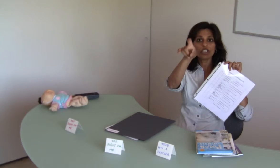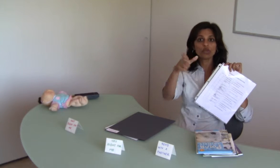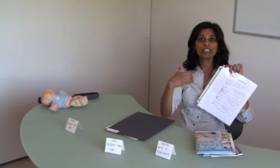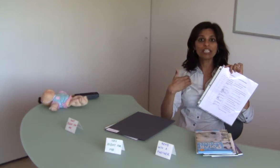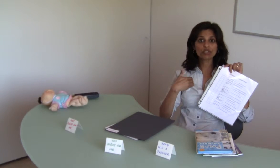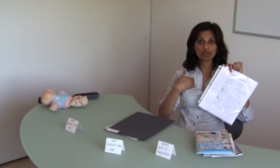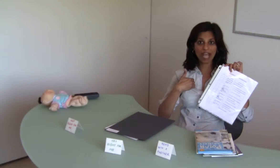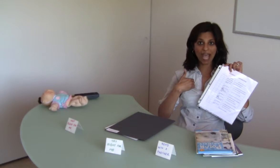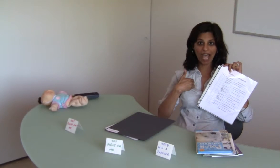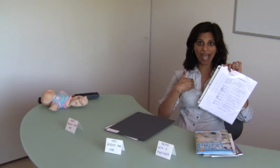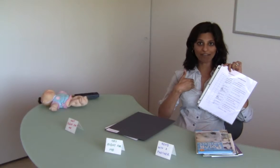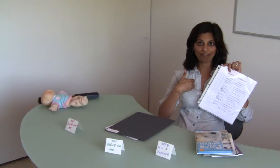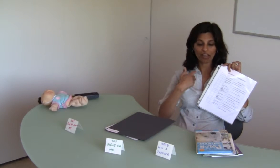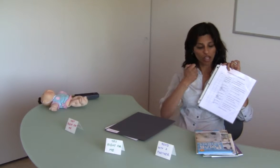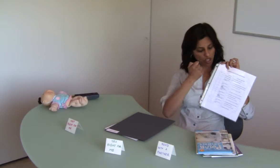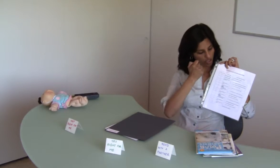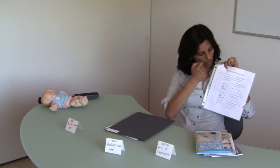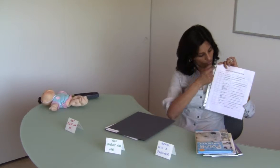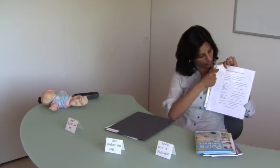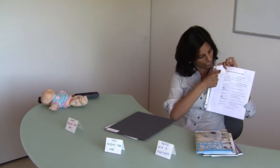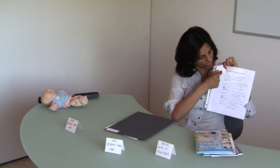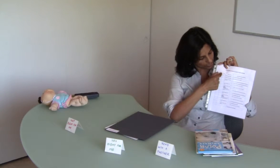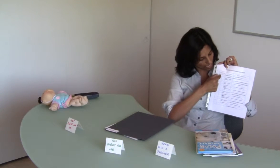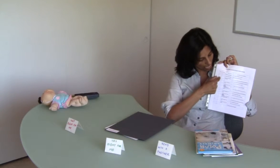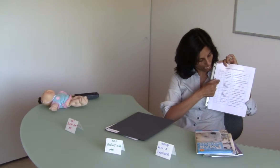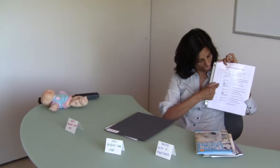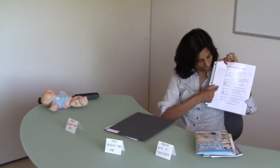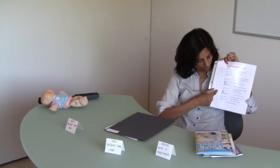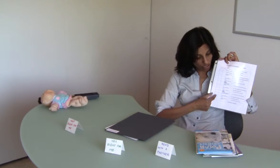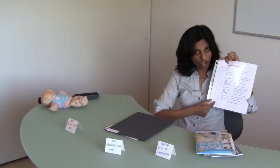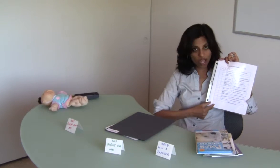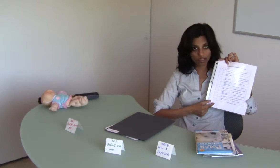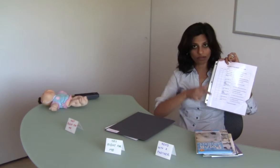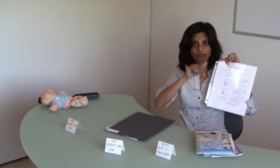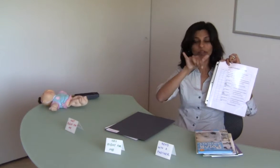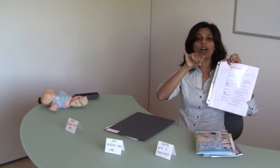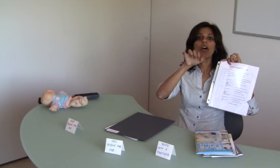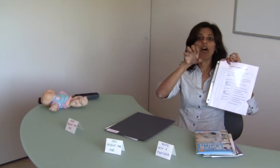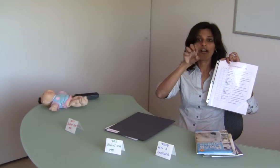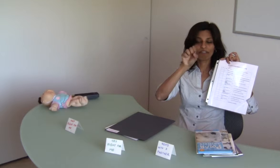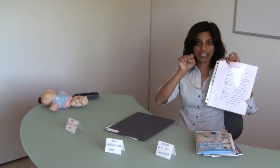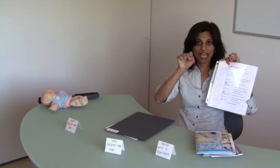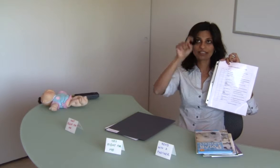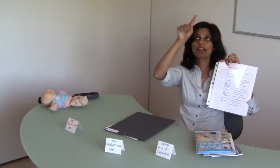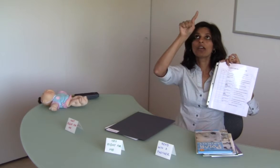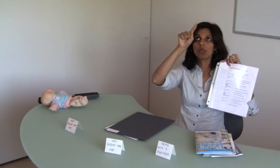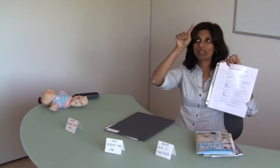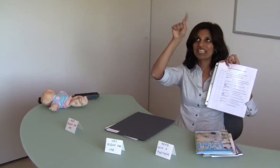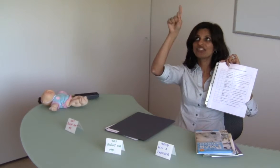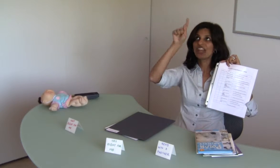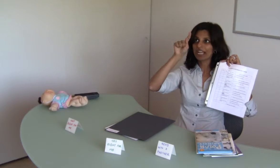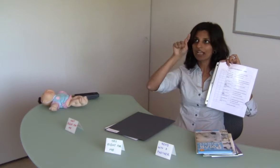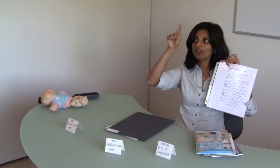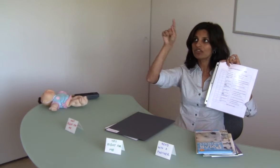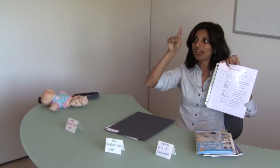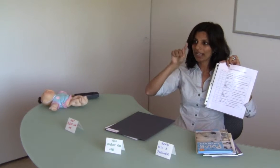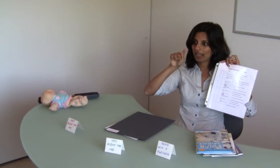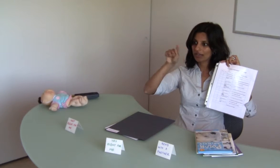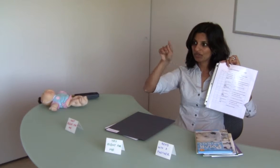you need to have the entire column of yes with check, check,